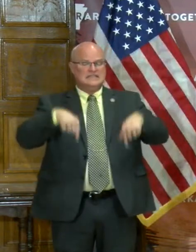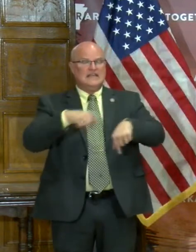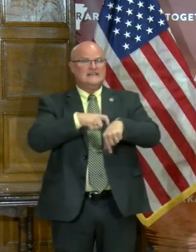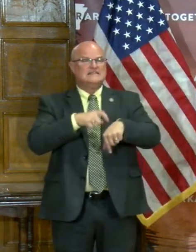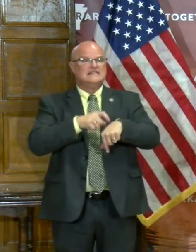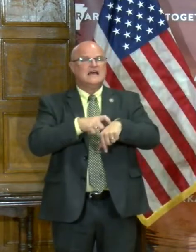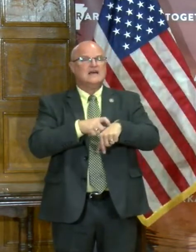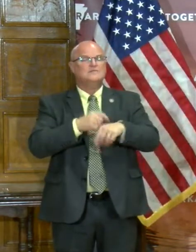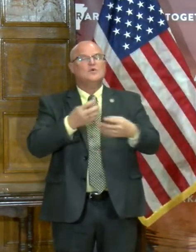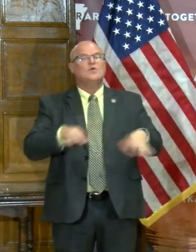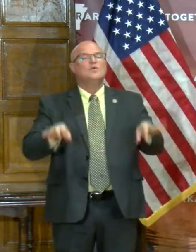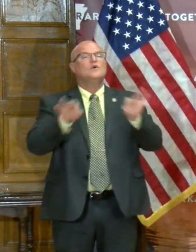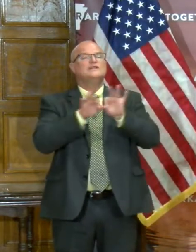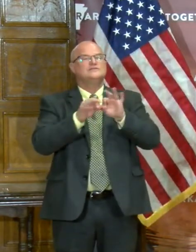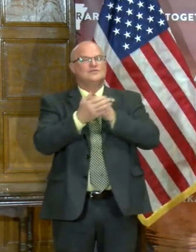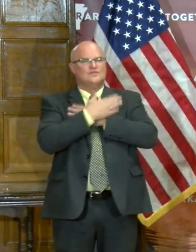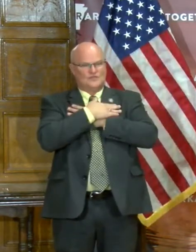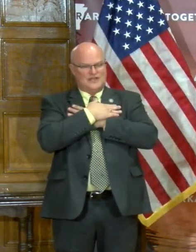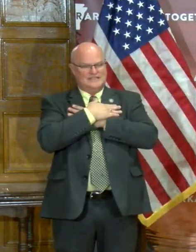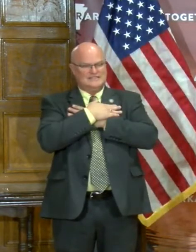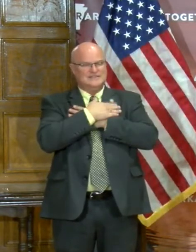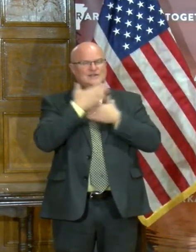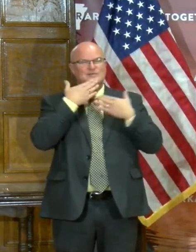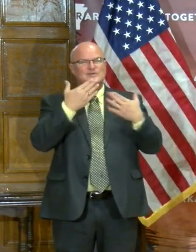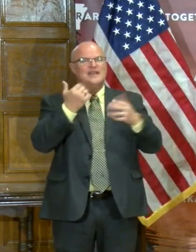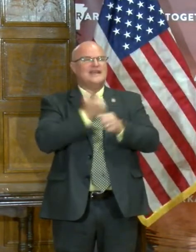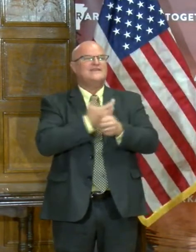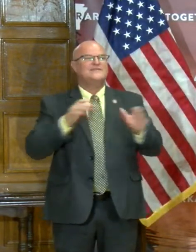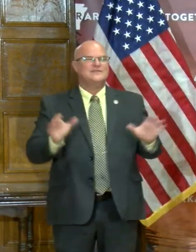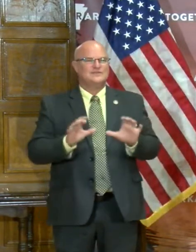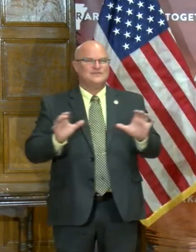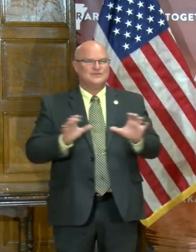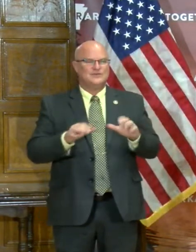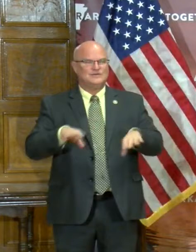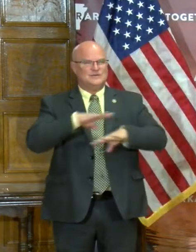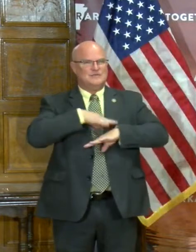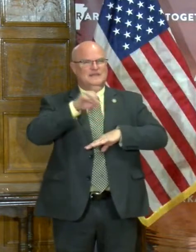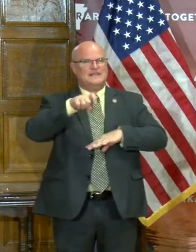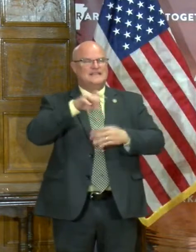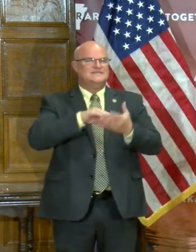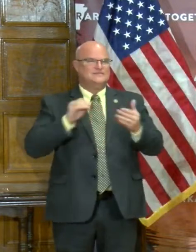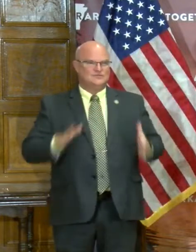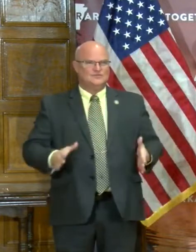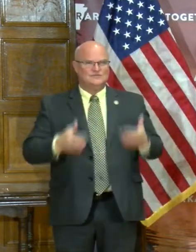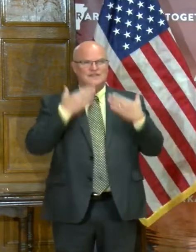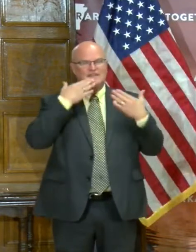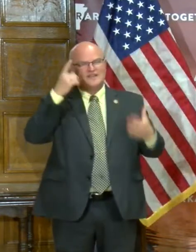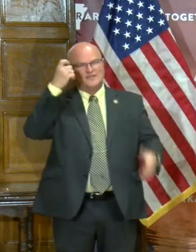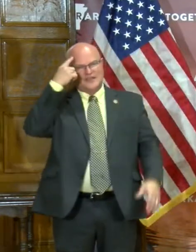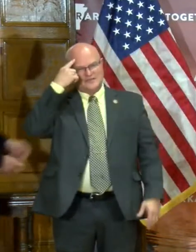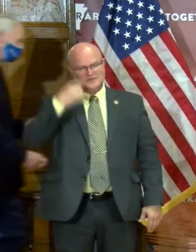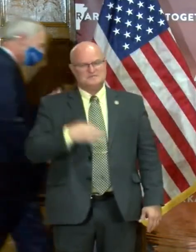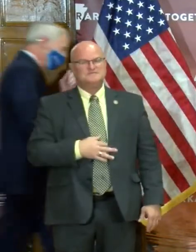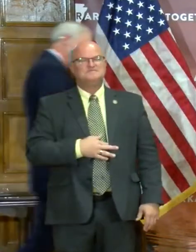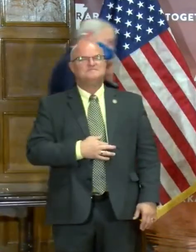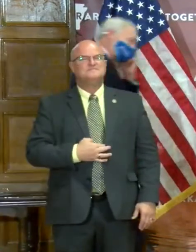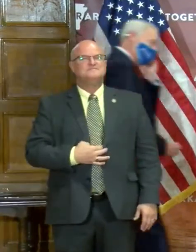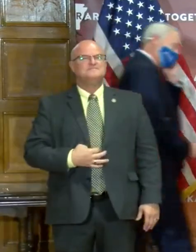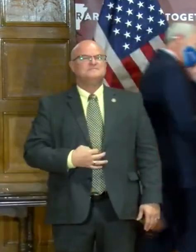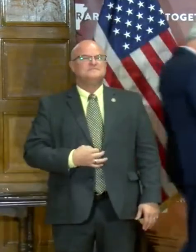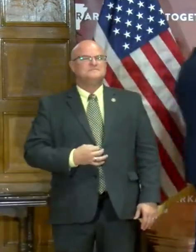to get some well-deserved rest. We appreciate everything you're doing to meet the needs of your students. Thank you, Governor.